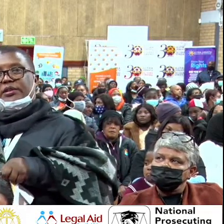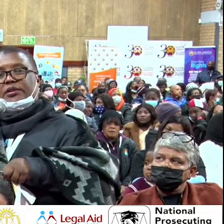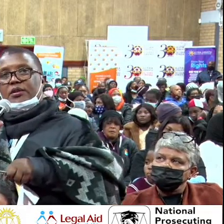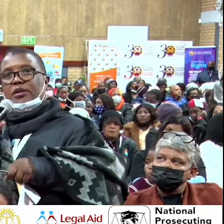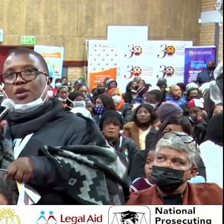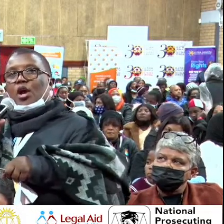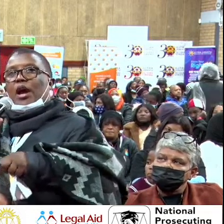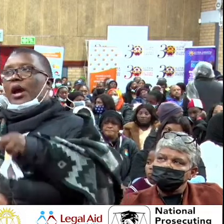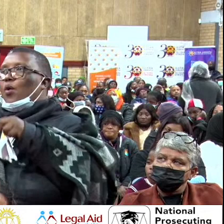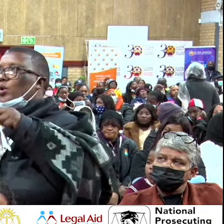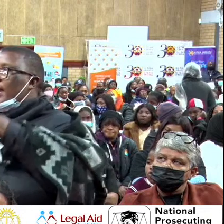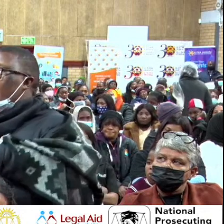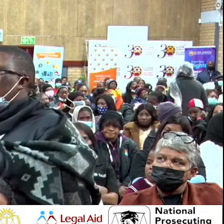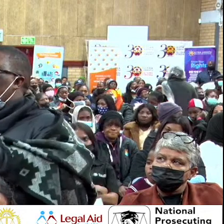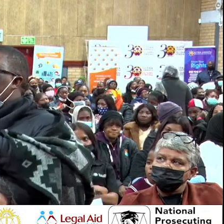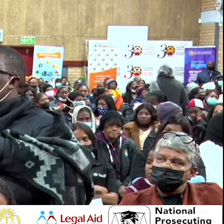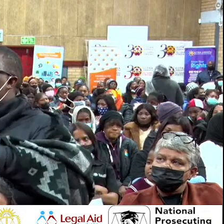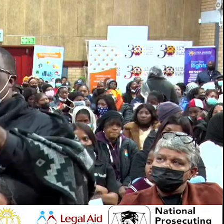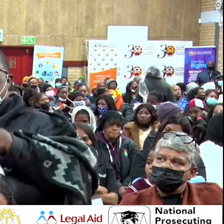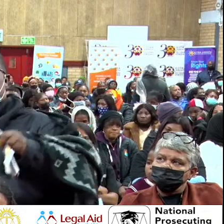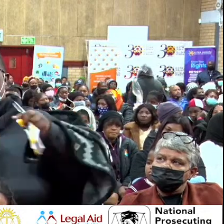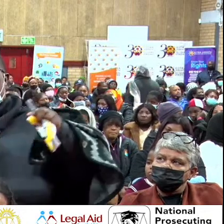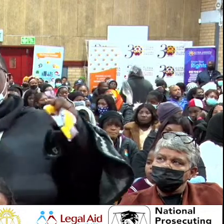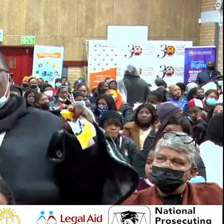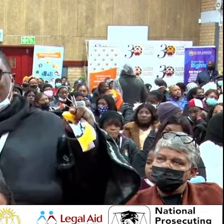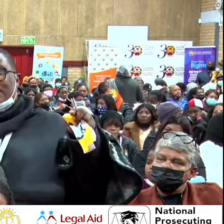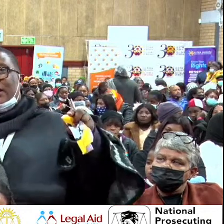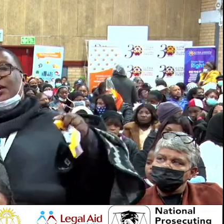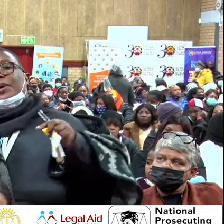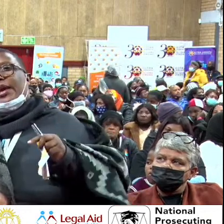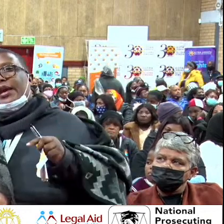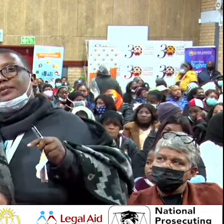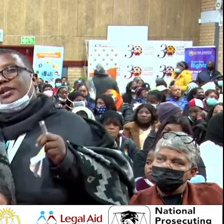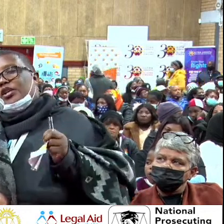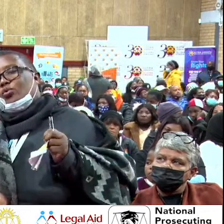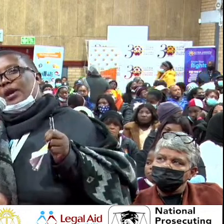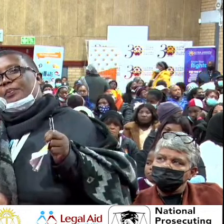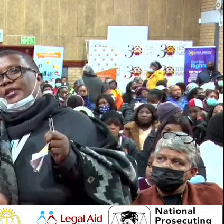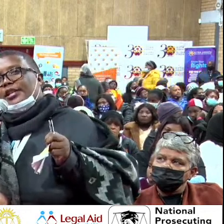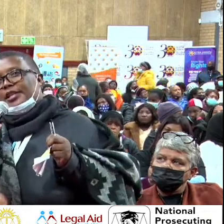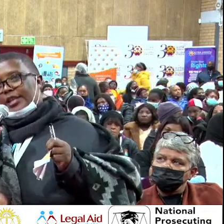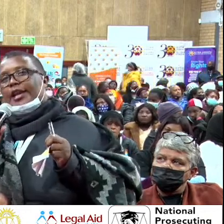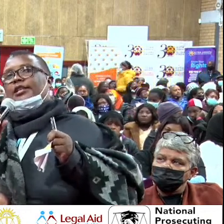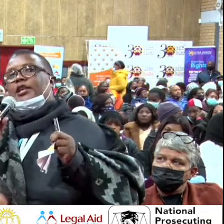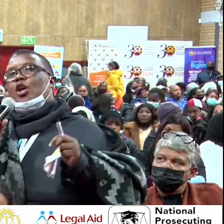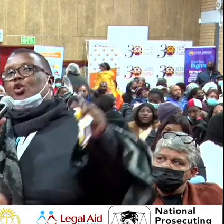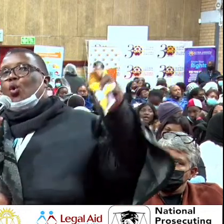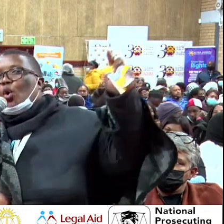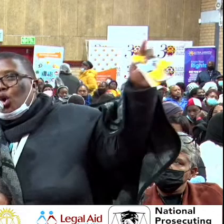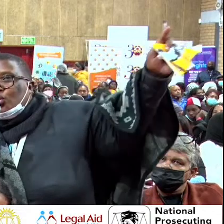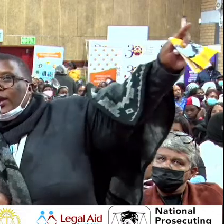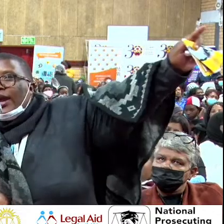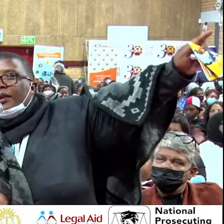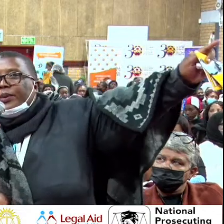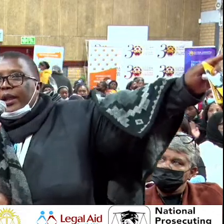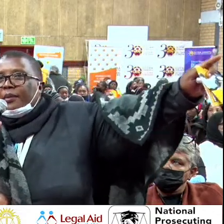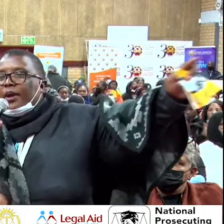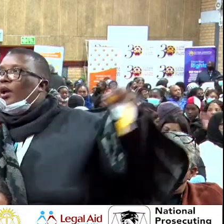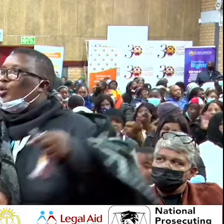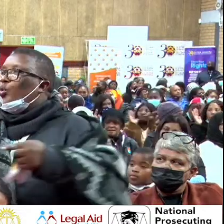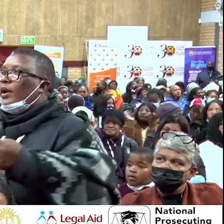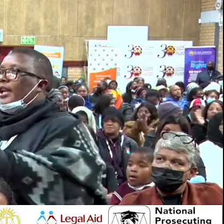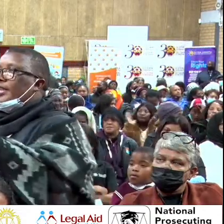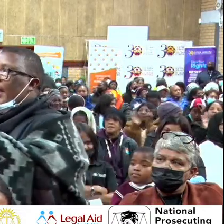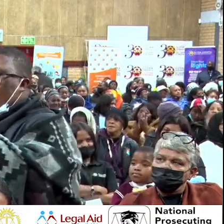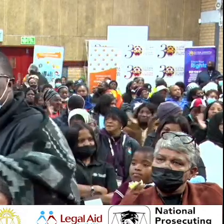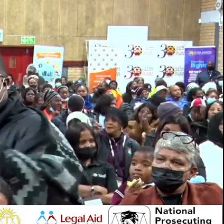community. How come do I take 2 taxis? Perhaps the issue happens at night, to go to Kalbrema